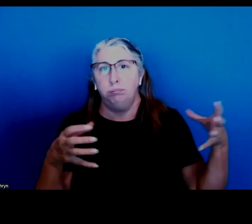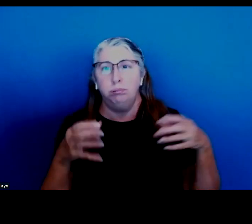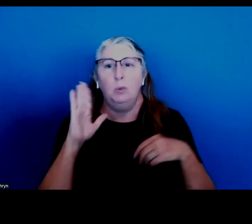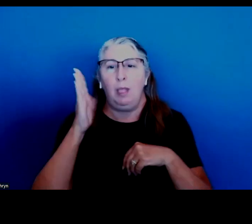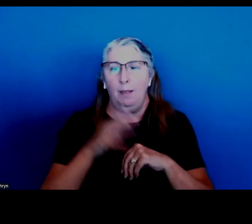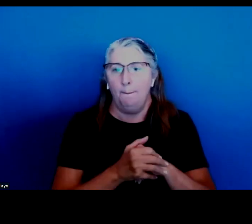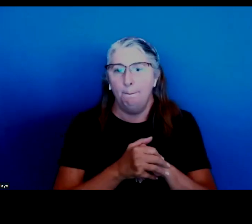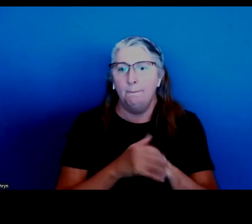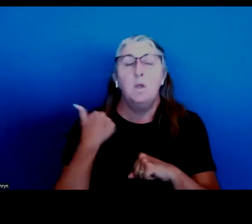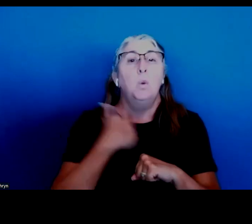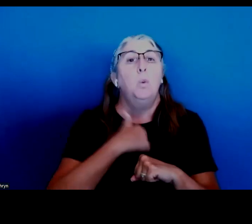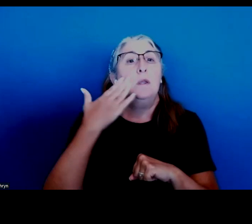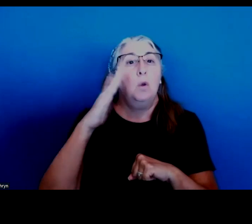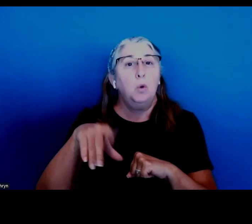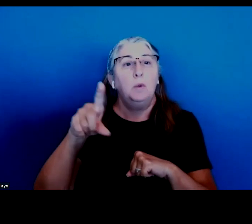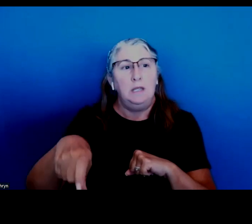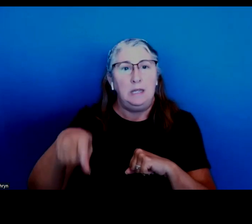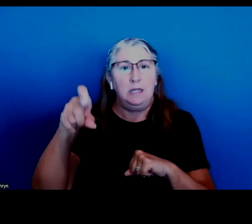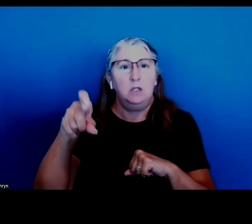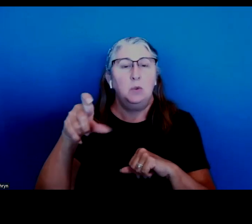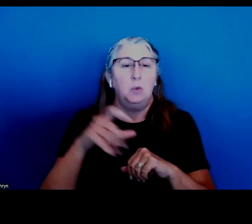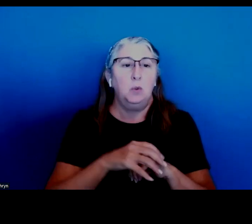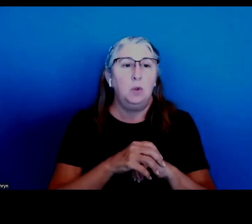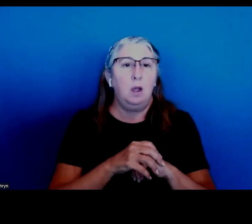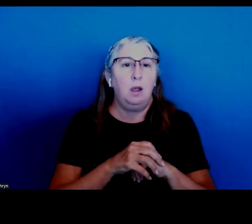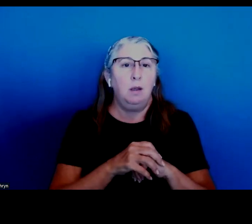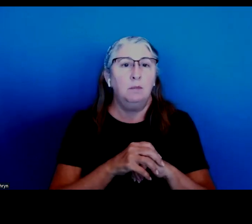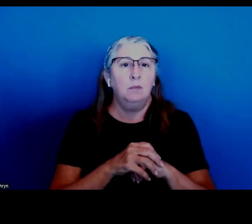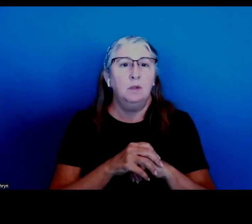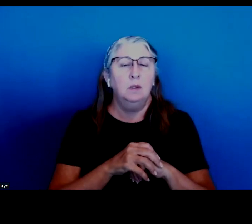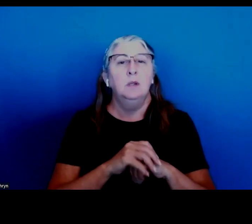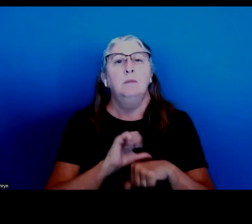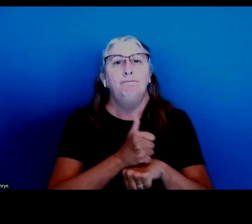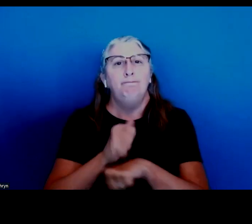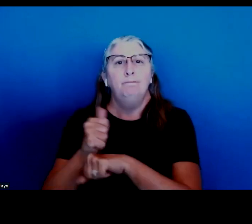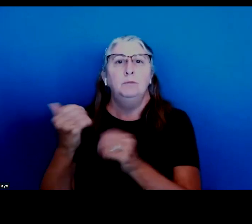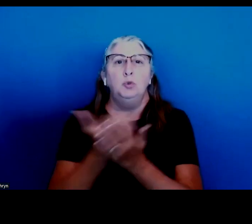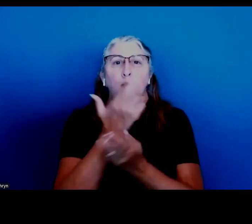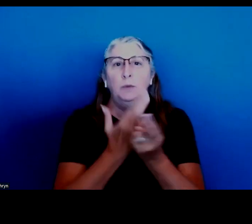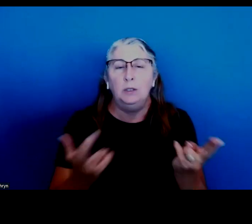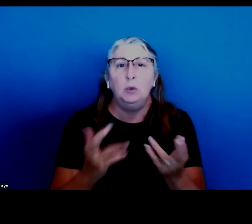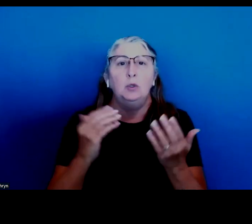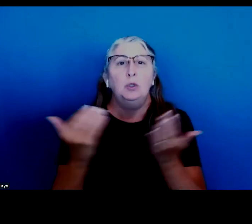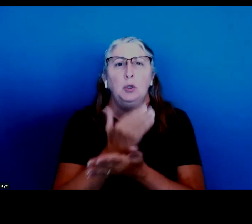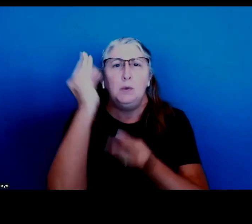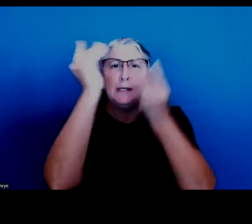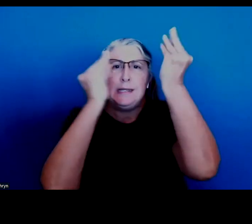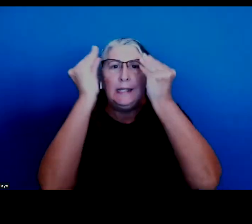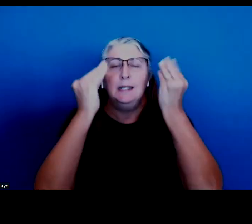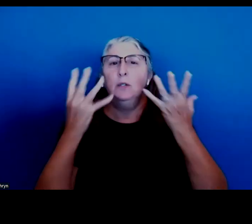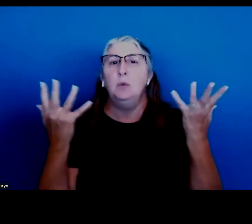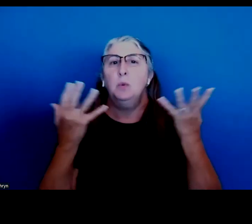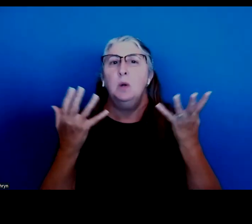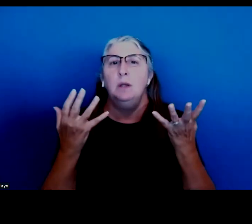We know that we need to put new resources and new thinking into what it will